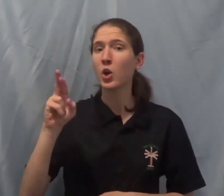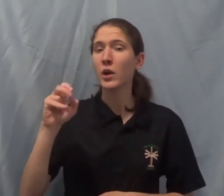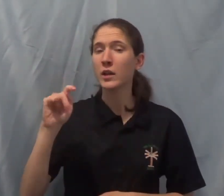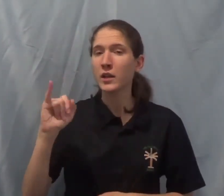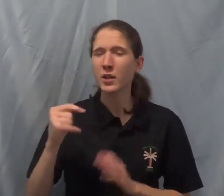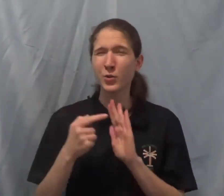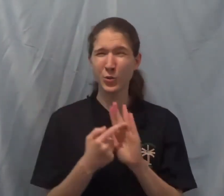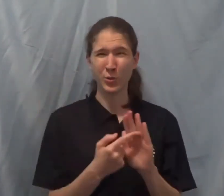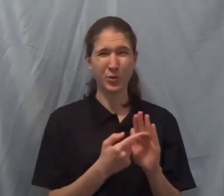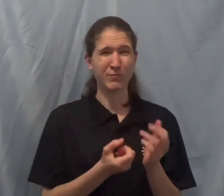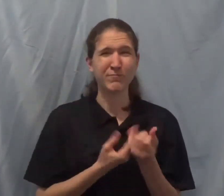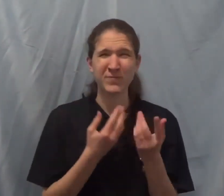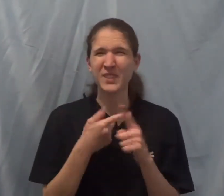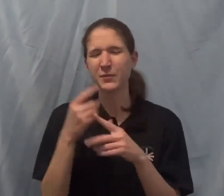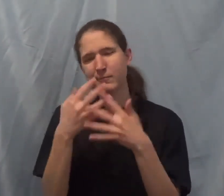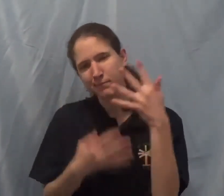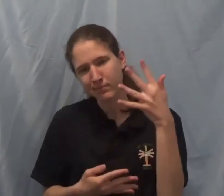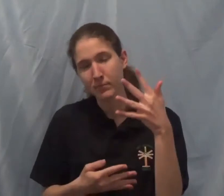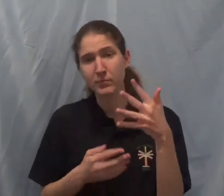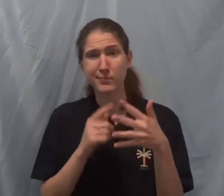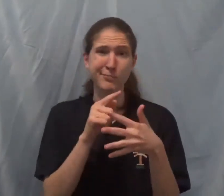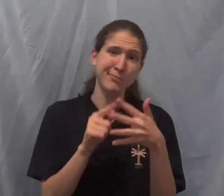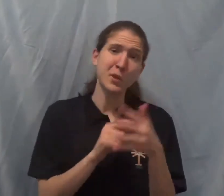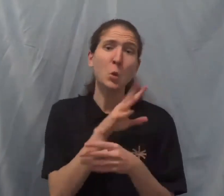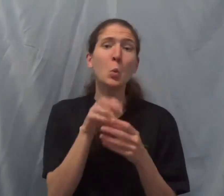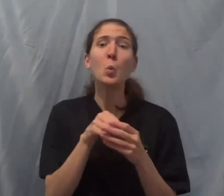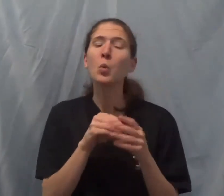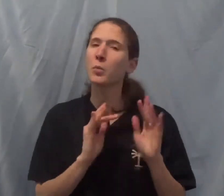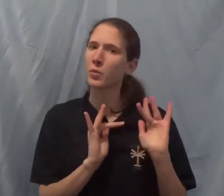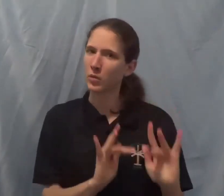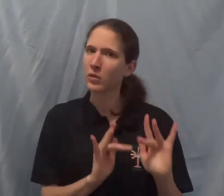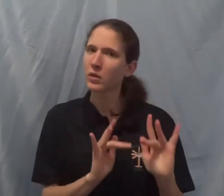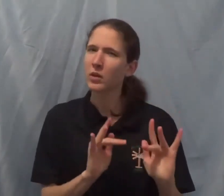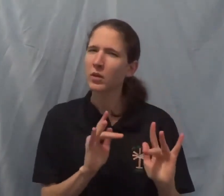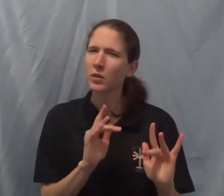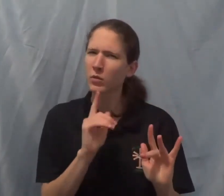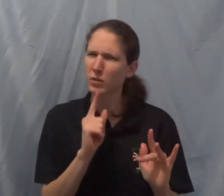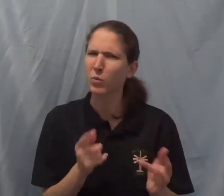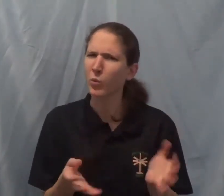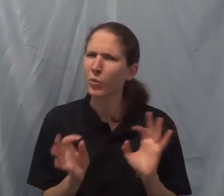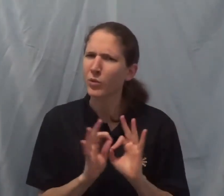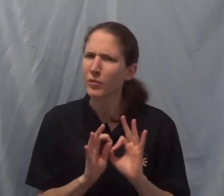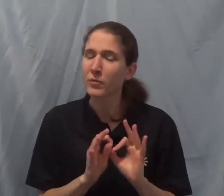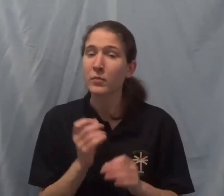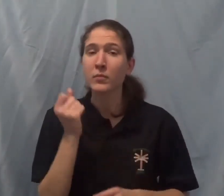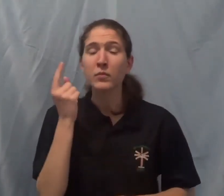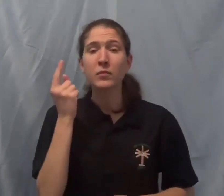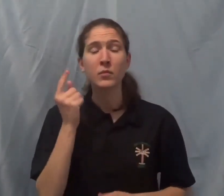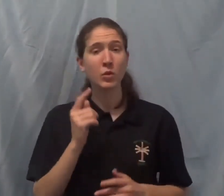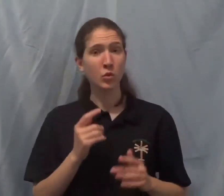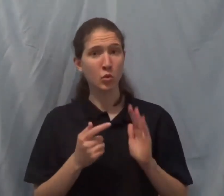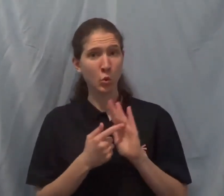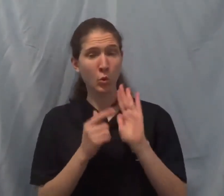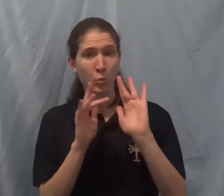special aspect of charity. And to show mercy implies power. It sounds